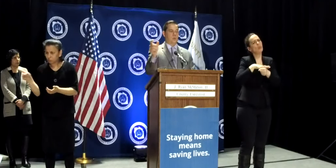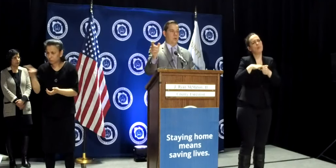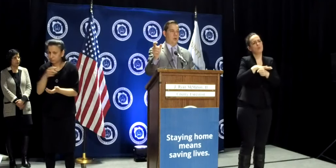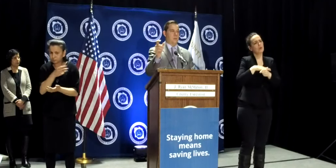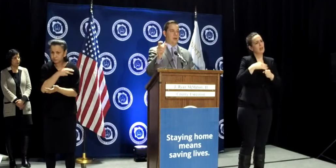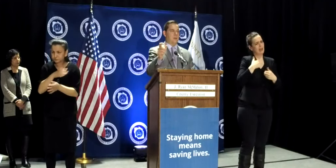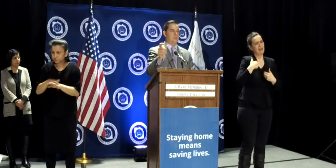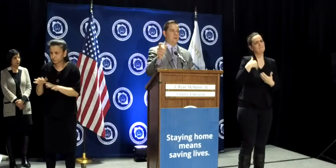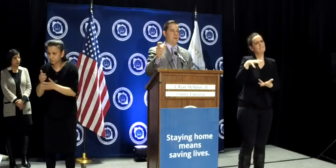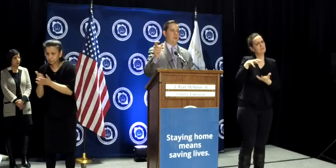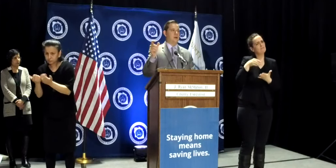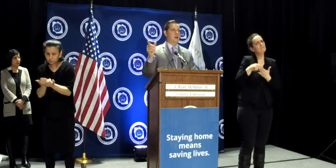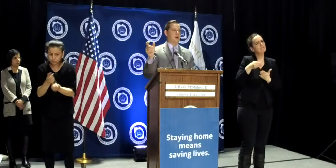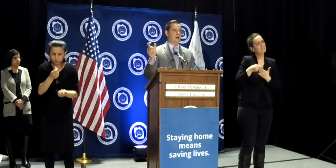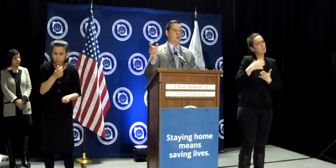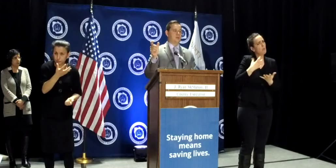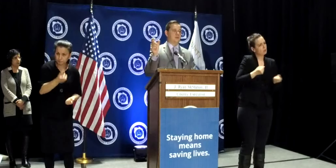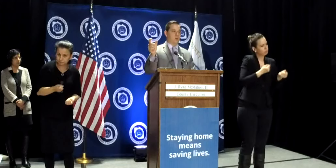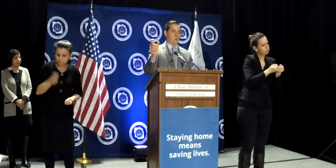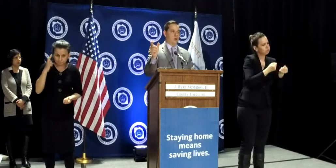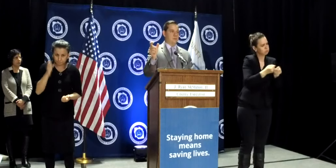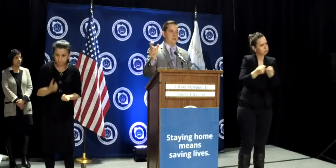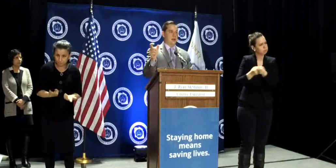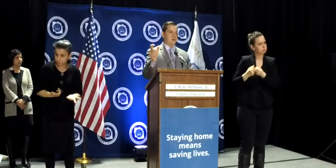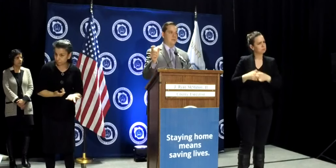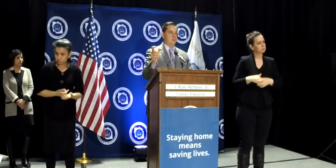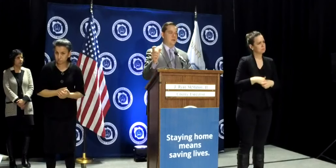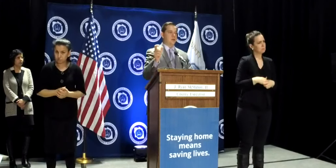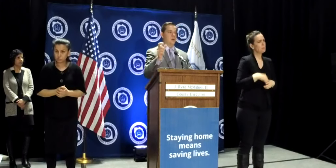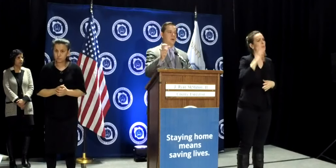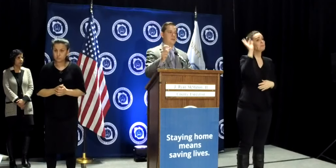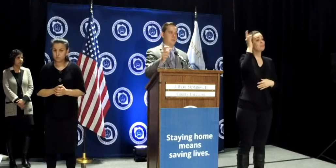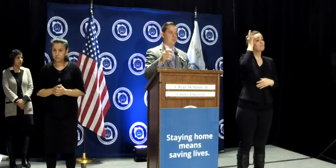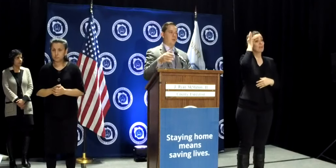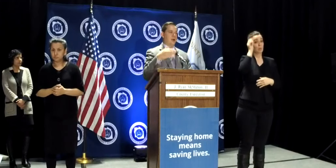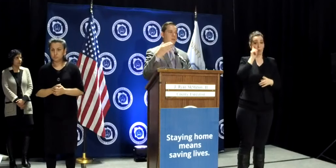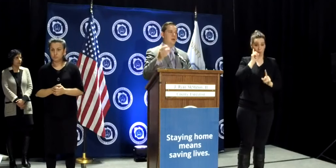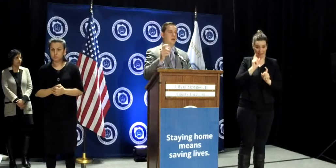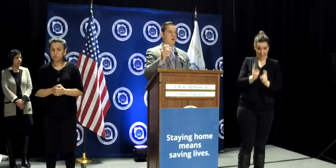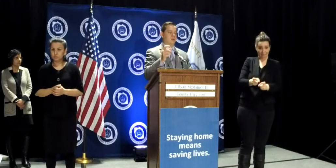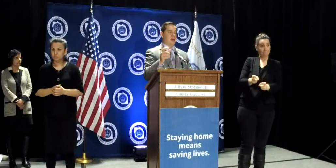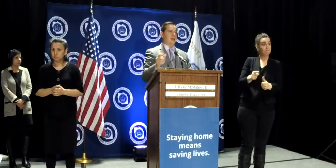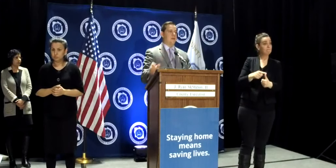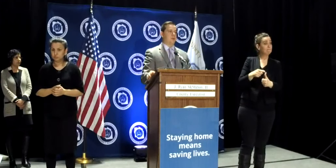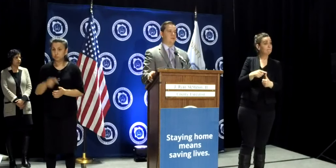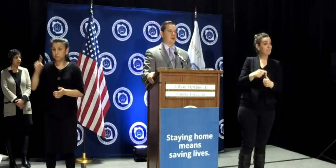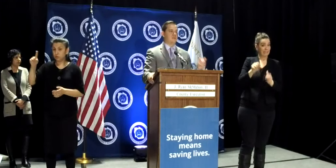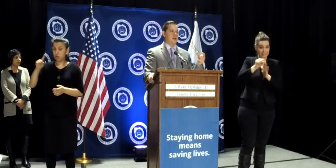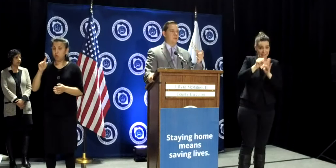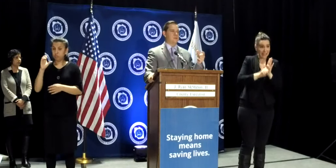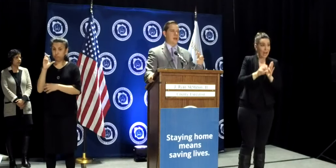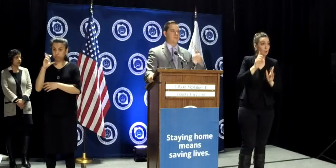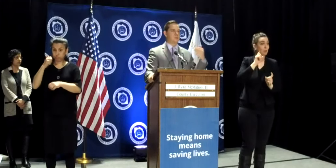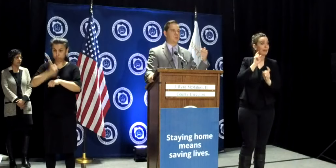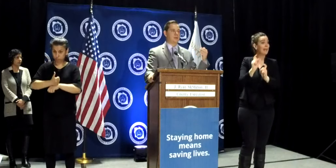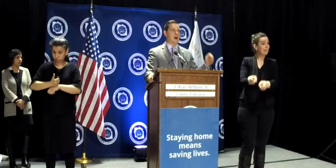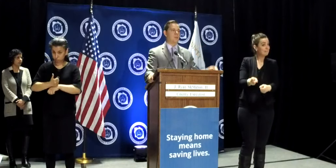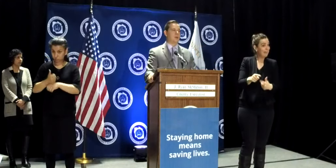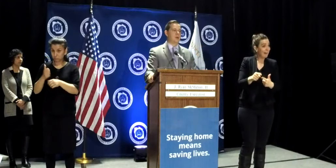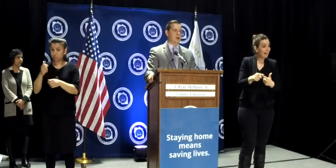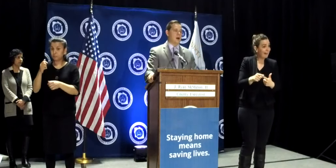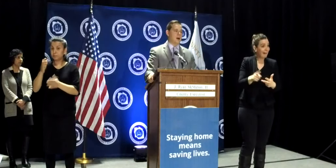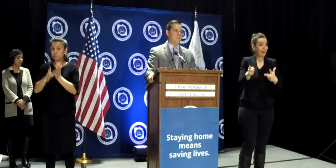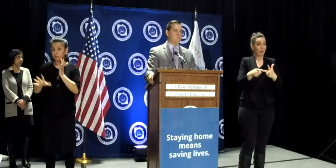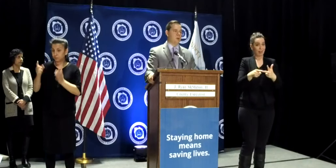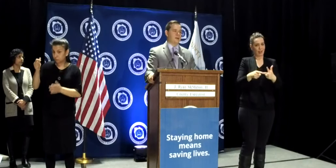another local program might not be meeting, what the federal program's not meeting, or a state program, and whatever that gap is, try to find those gaps so we can